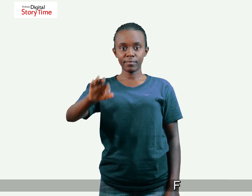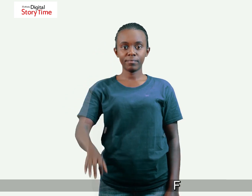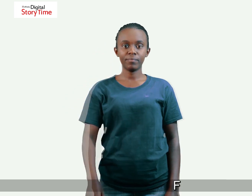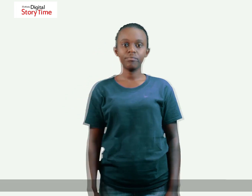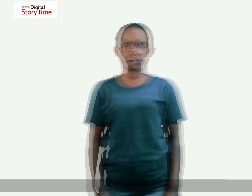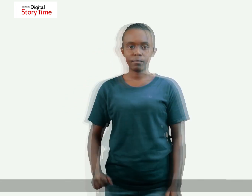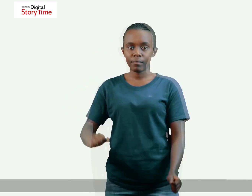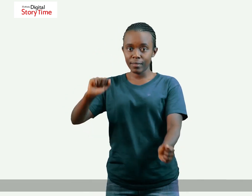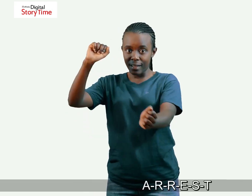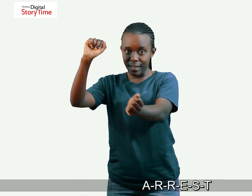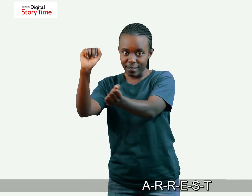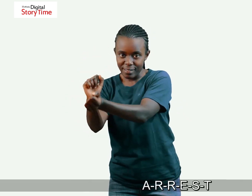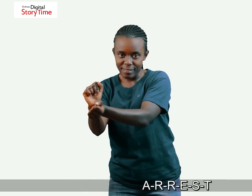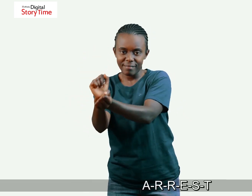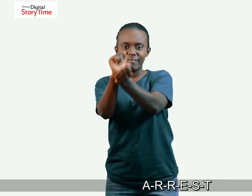Chief. Arrest.